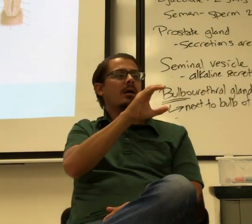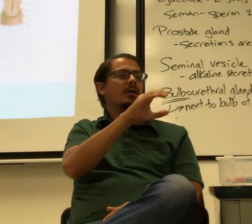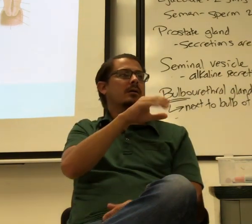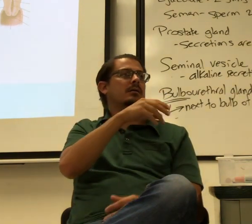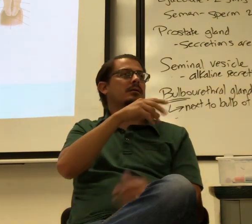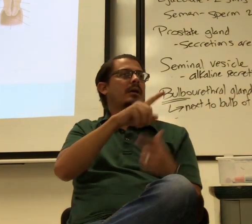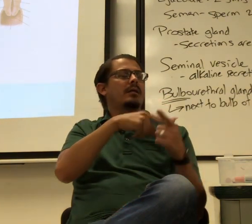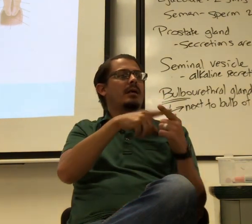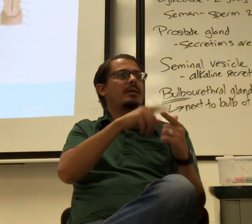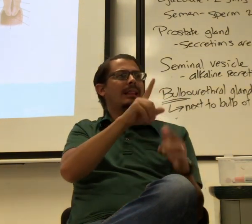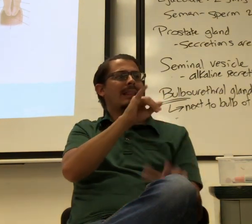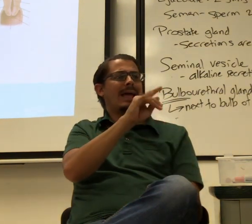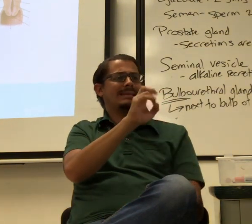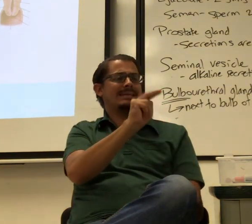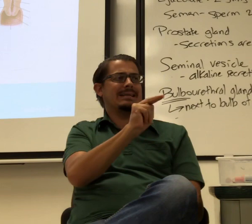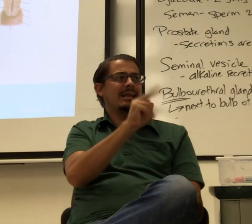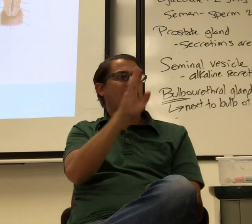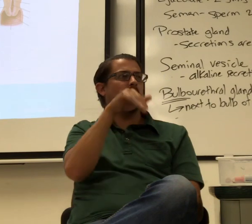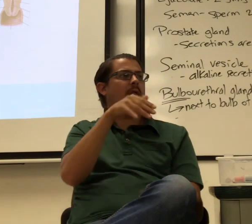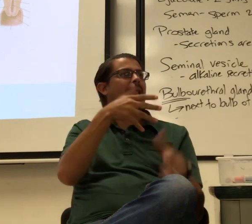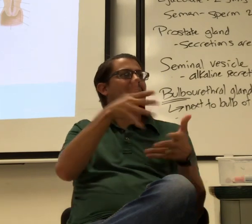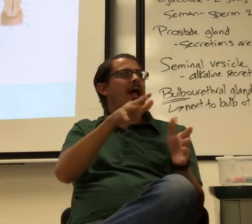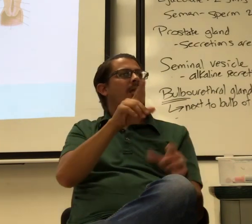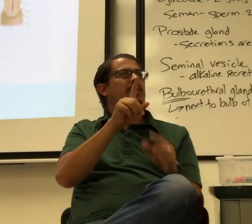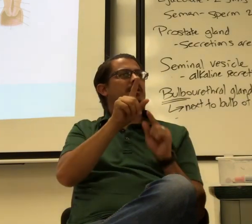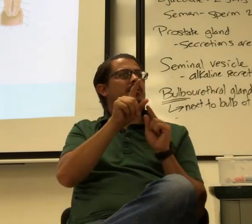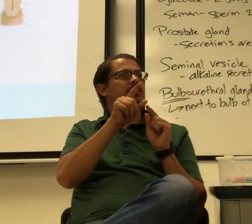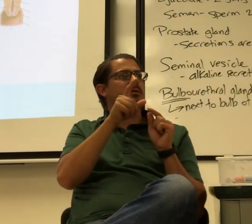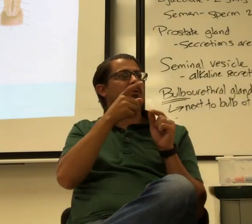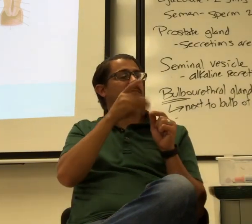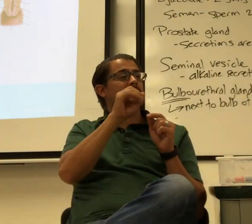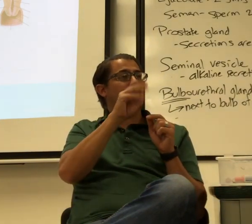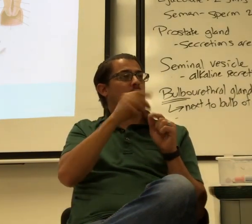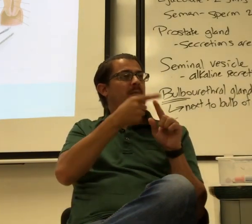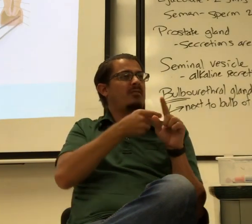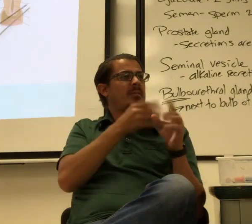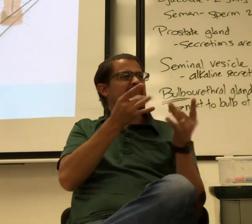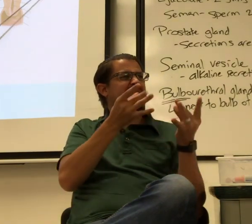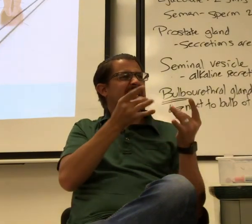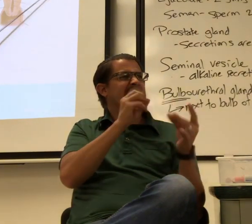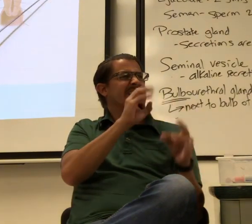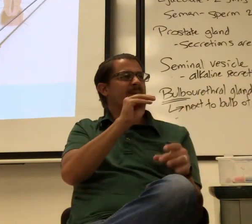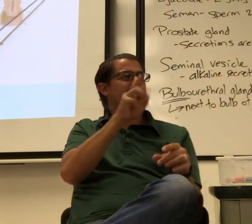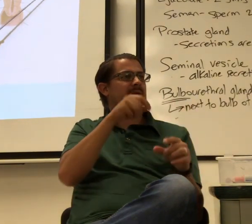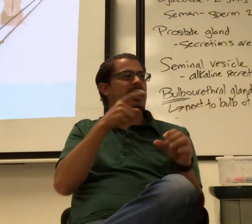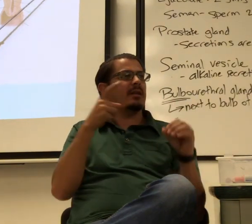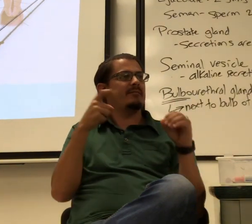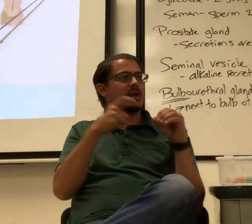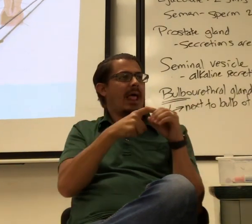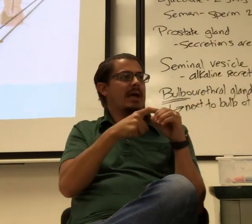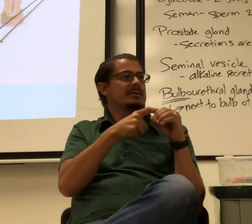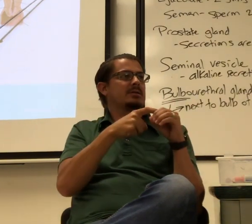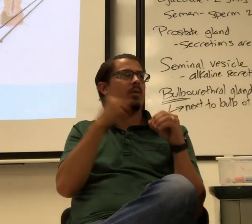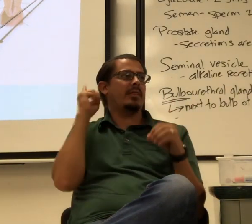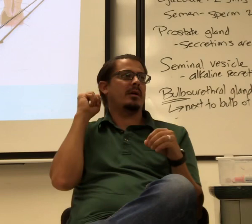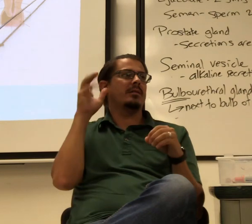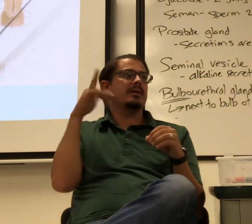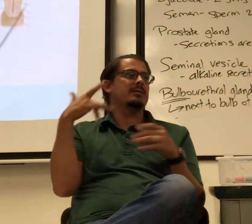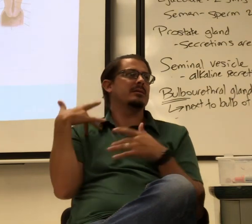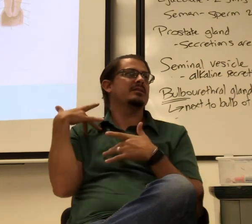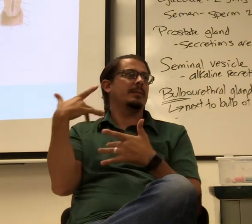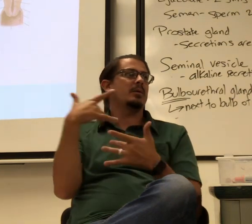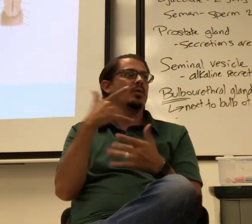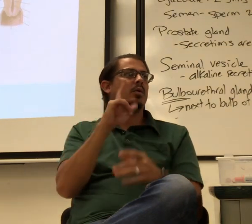there's fibrinolysin that will free the sperm from sticky semen so it can fertilize the egg right here. That's the typical site